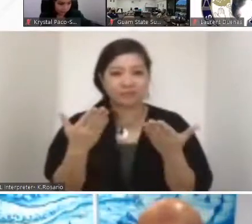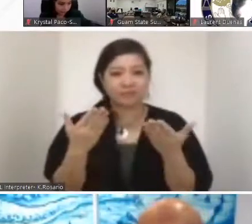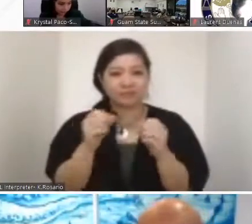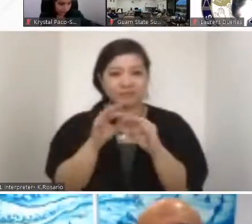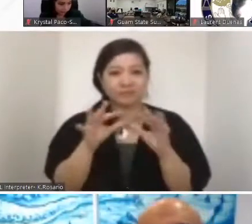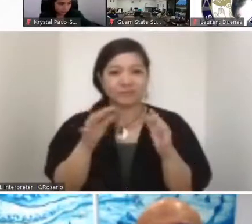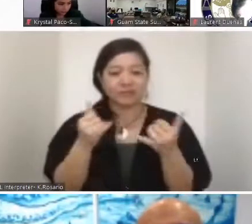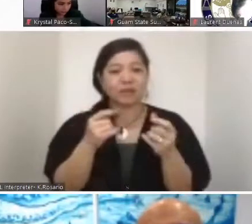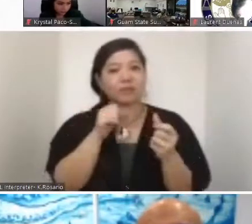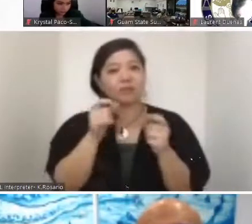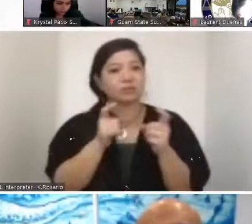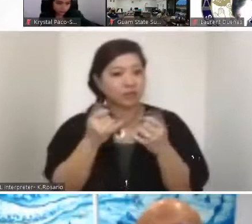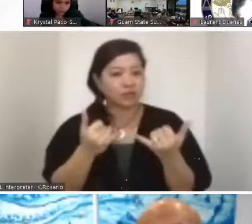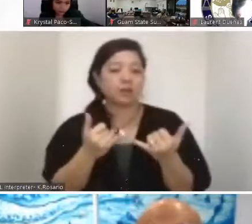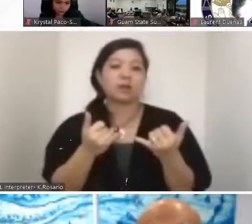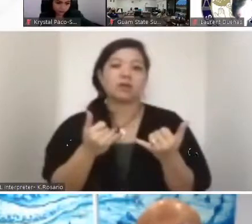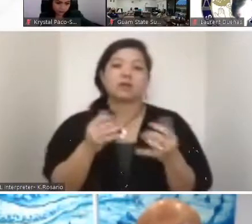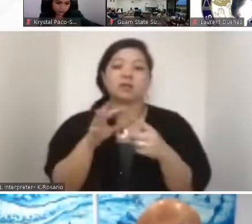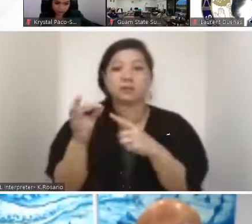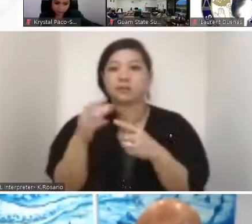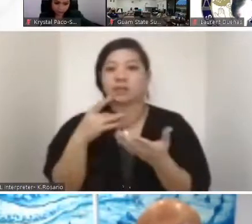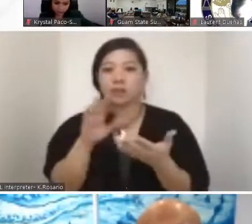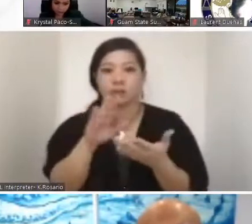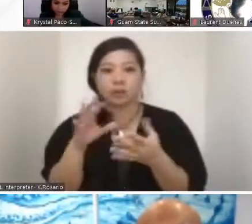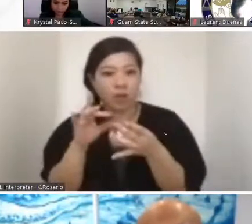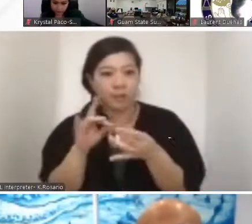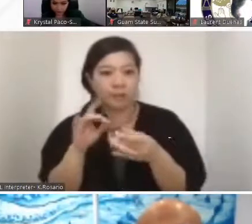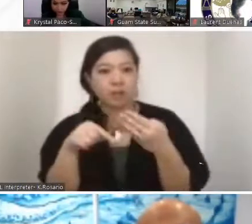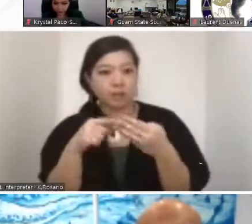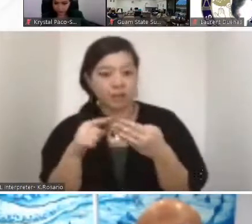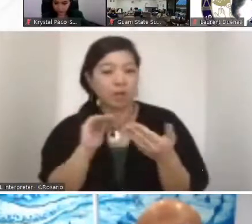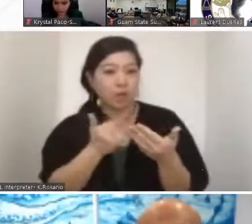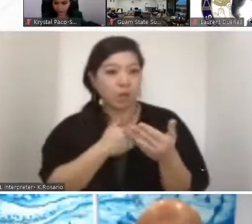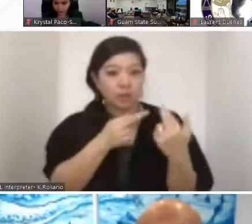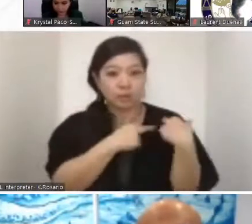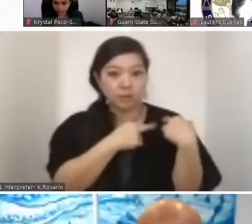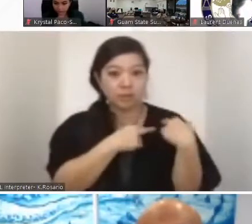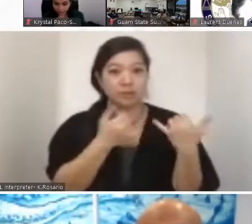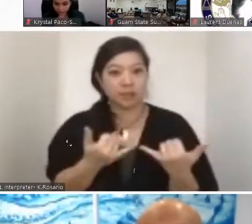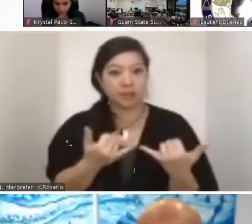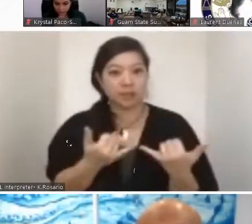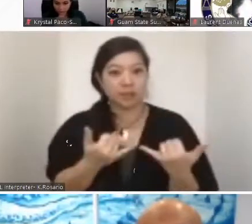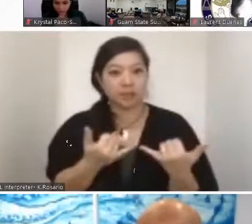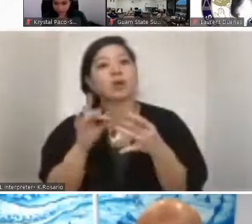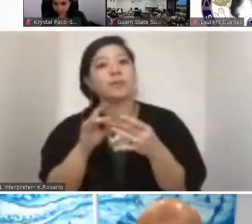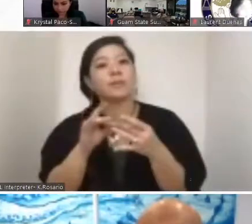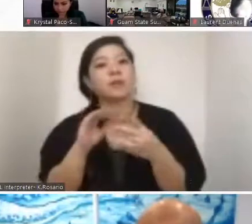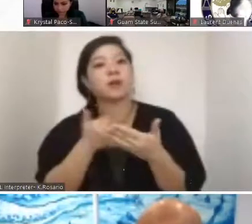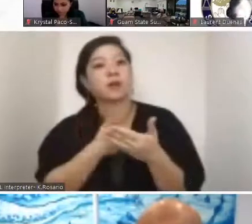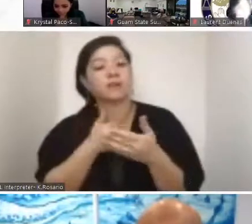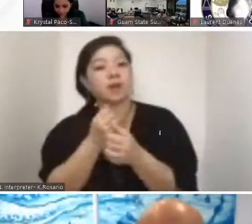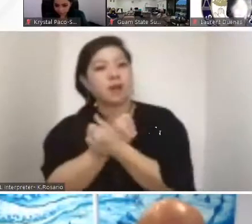control. And I especially like your comments about it's our responsibility, our comments about loving your